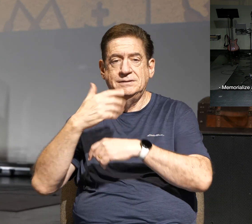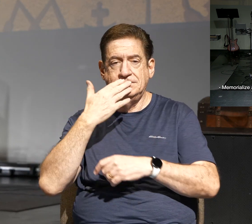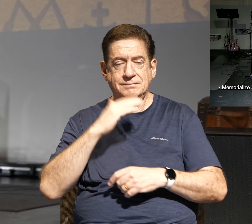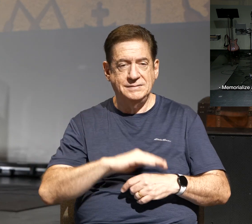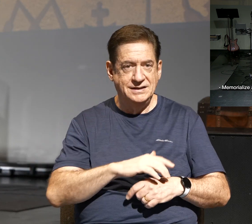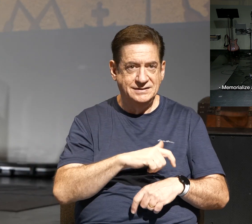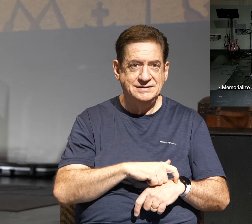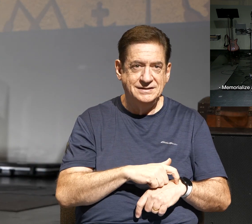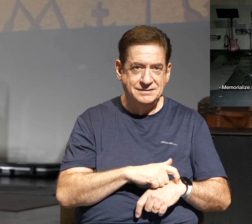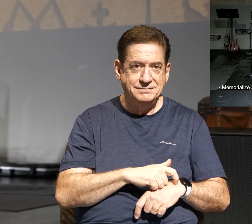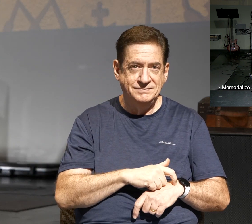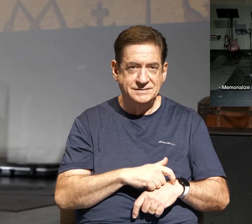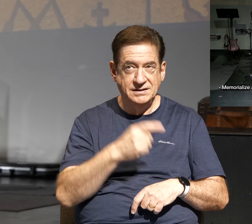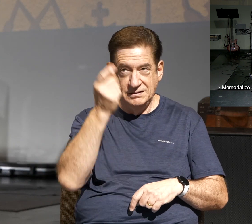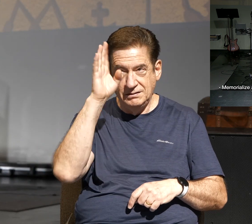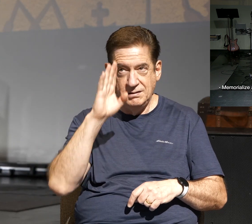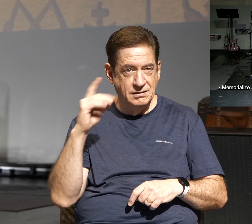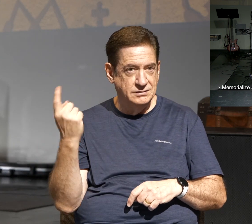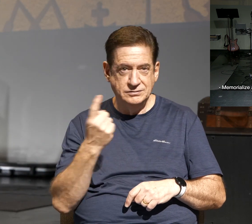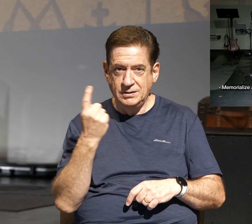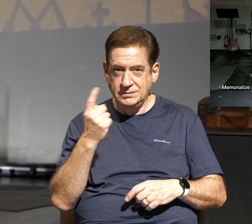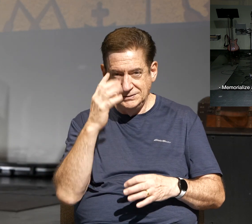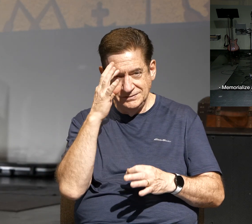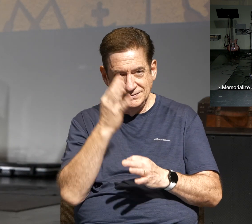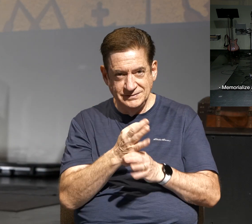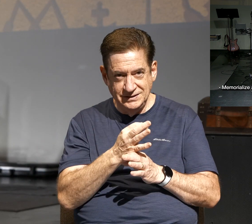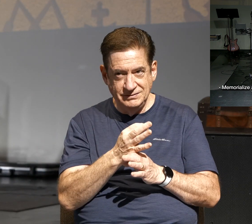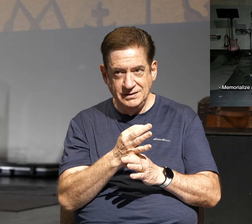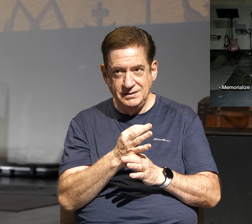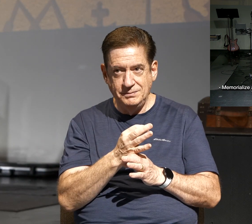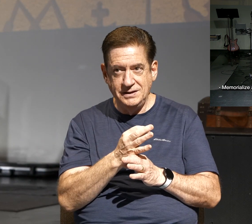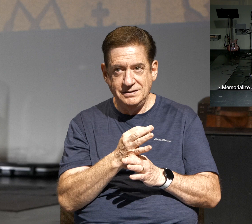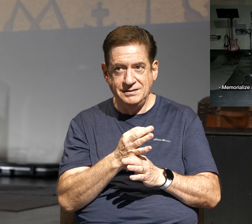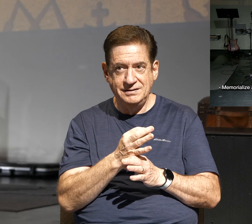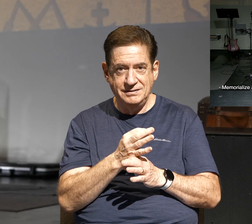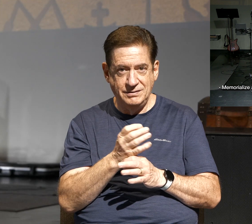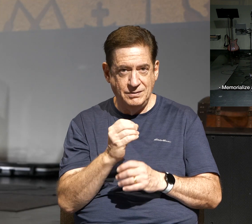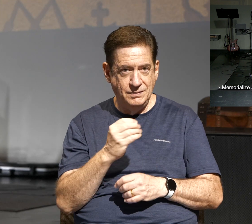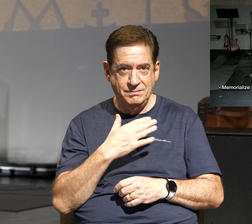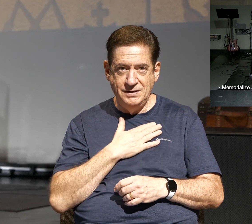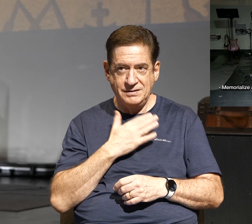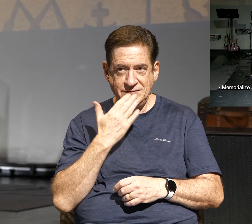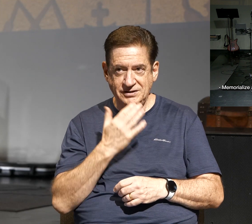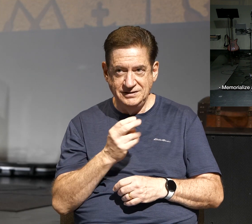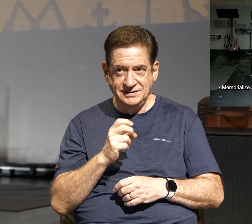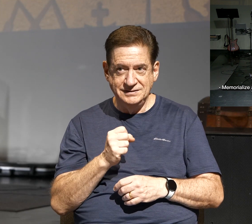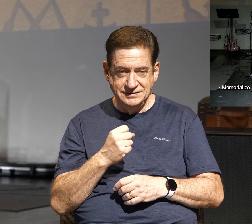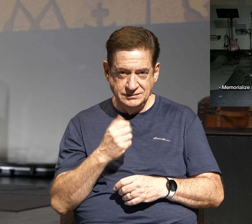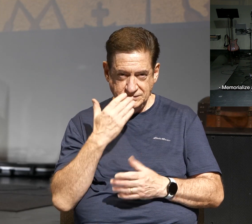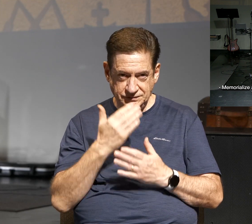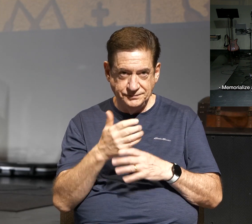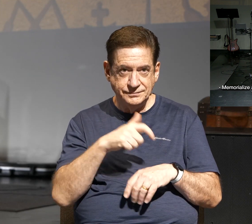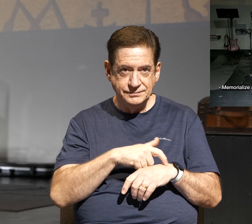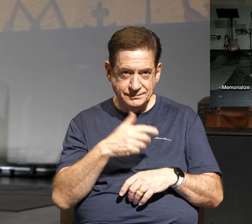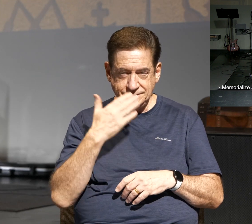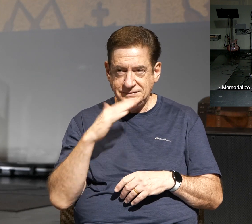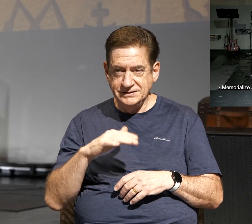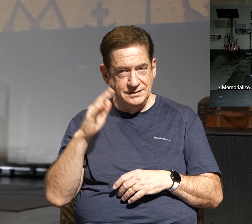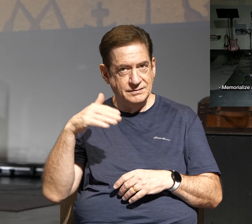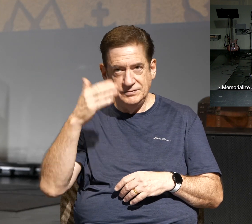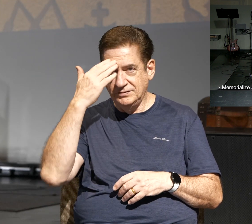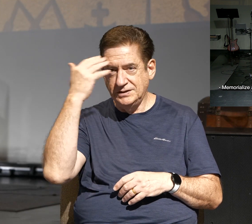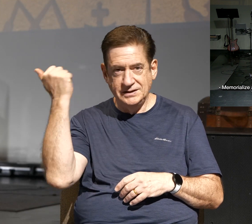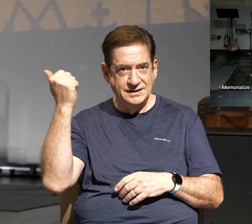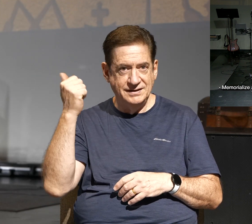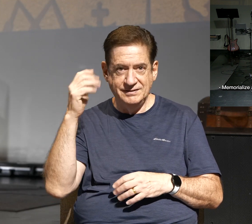bad times, God is always faithful. Oh my goodness. I love it. In good times and bad times, never forget the